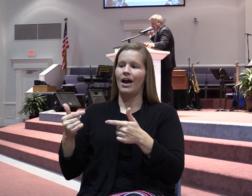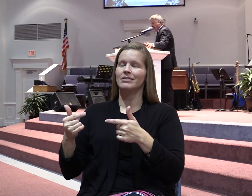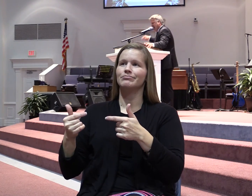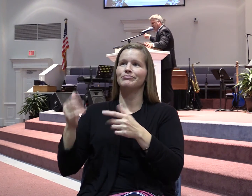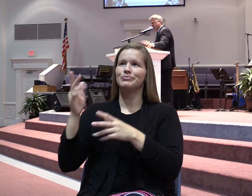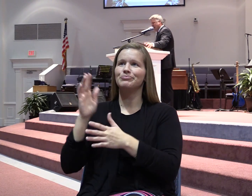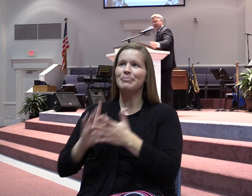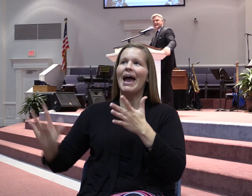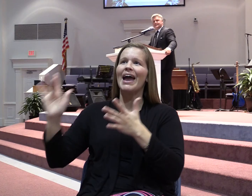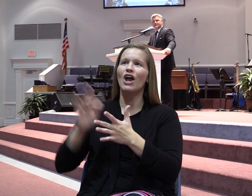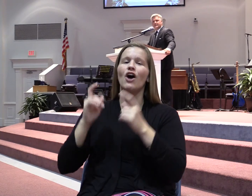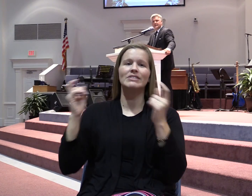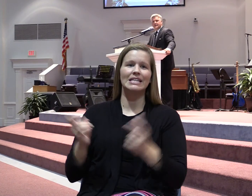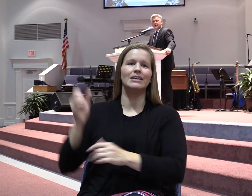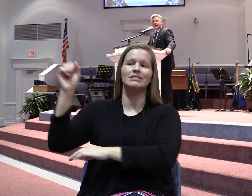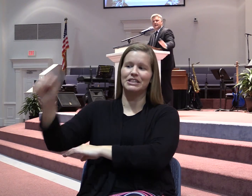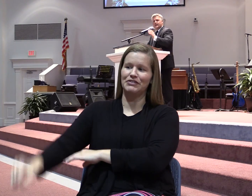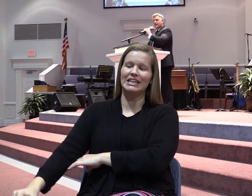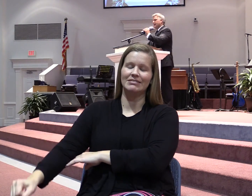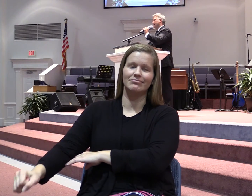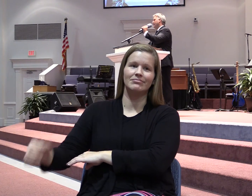is sin defeated.